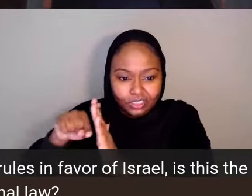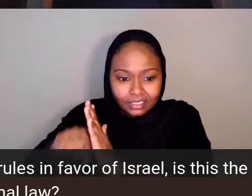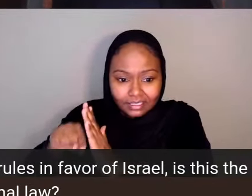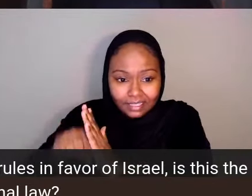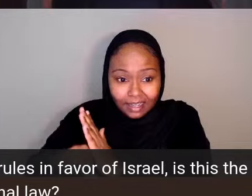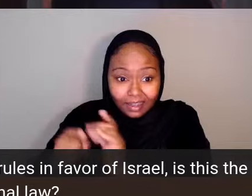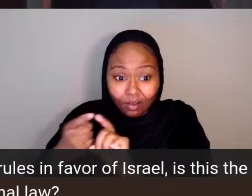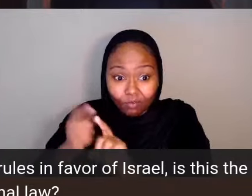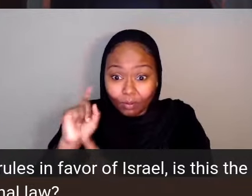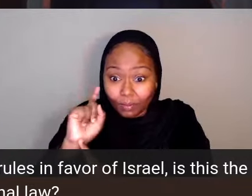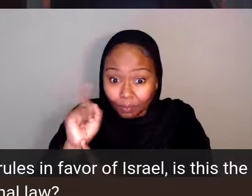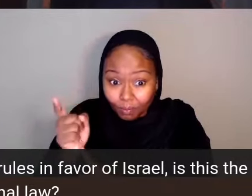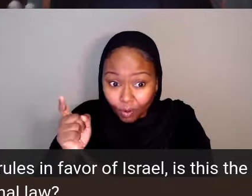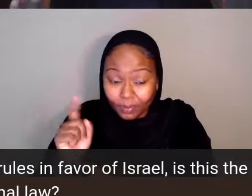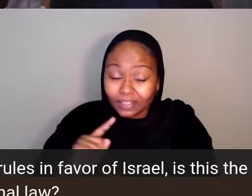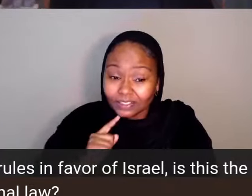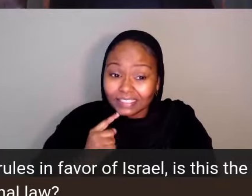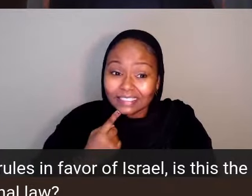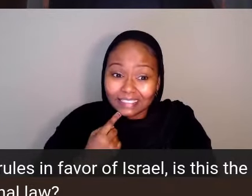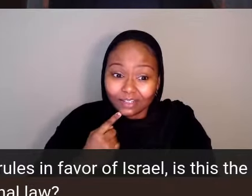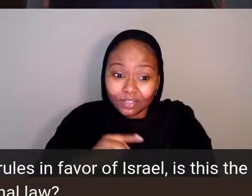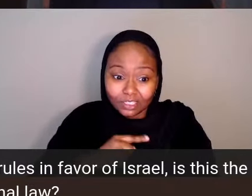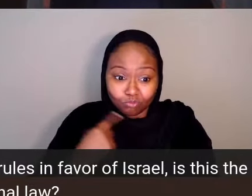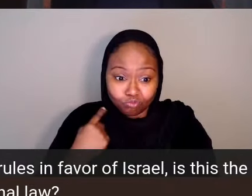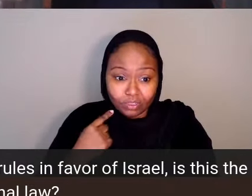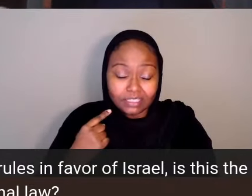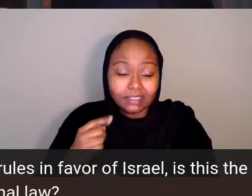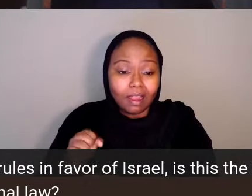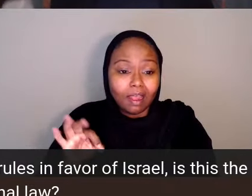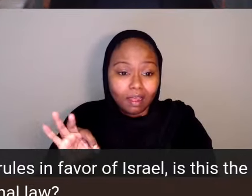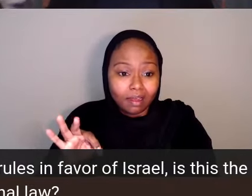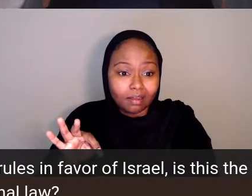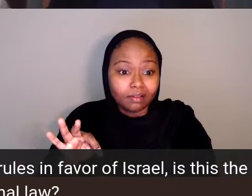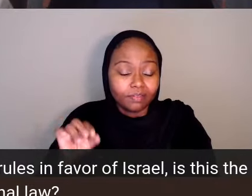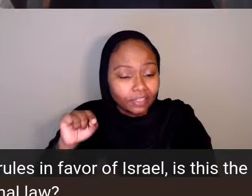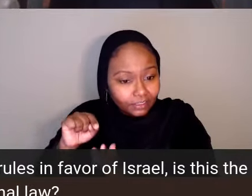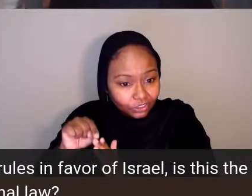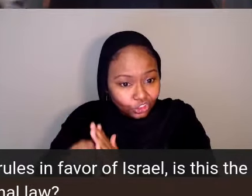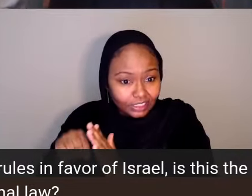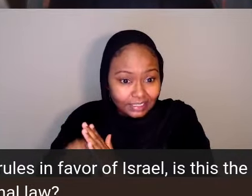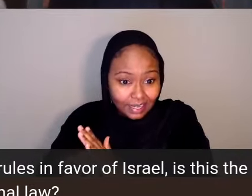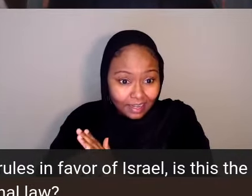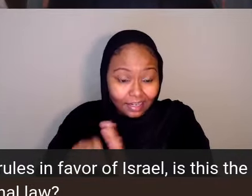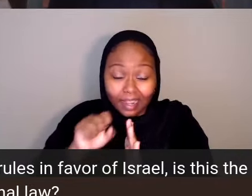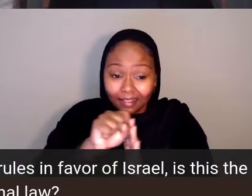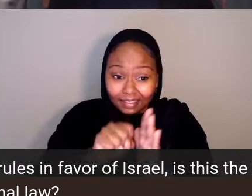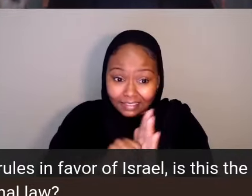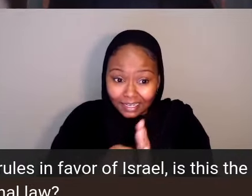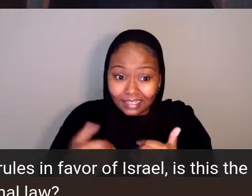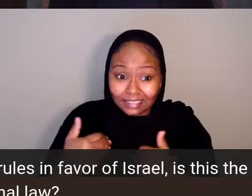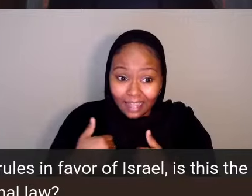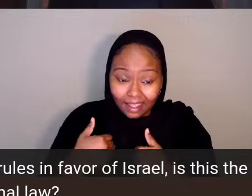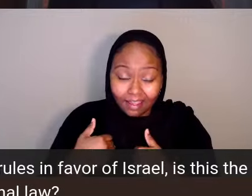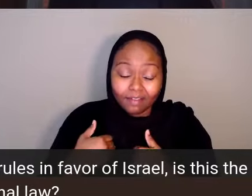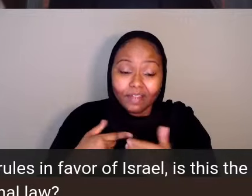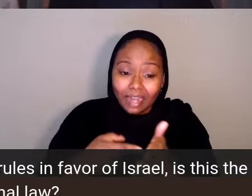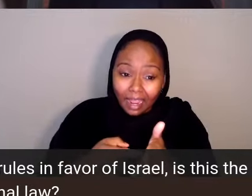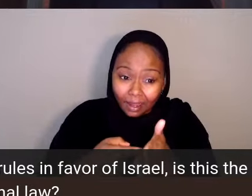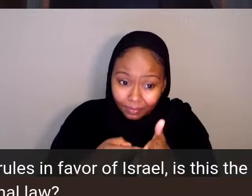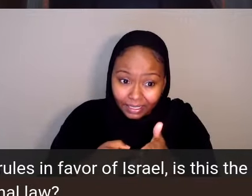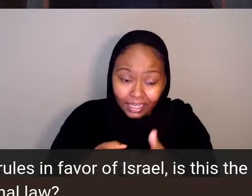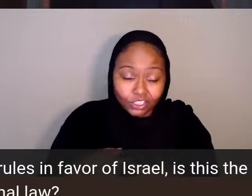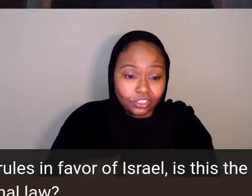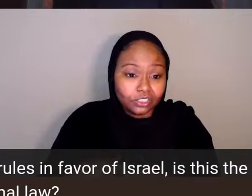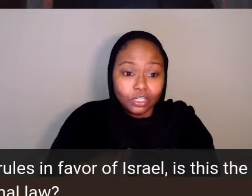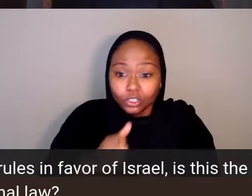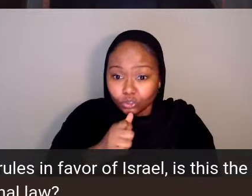of genocide. And states have an obligation not to commit, incite, or be complicit in, among